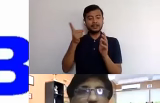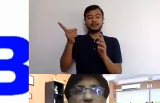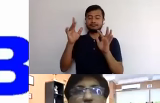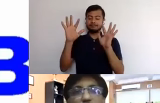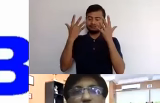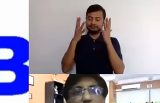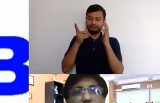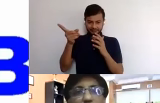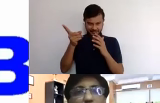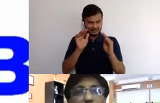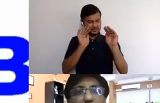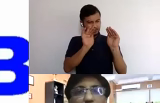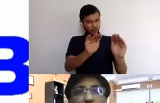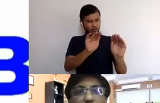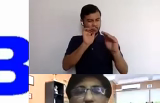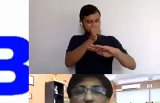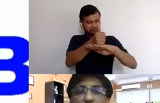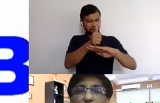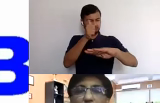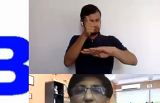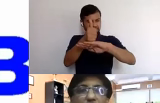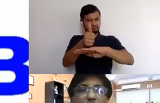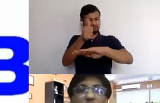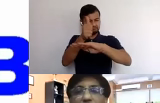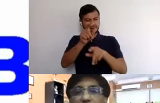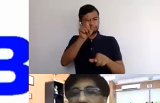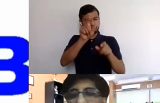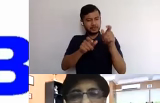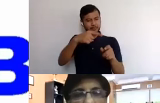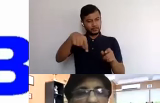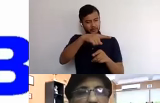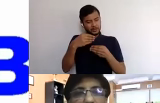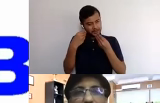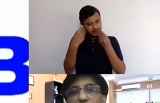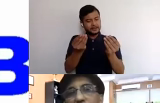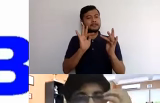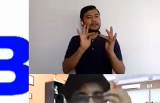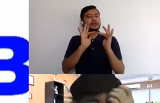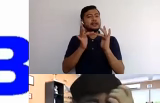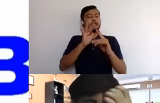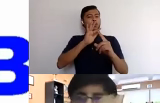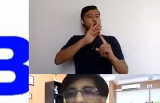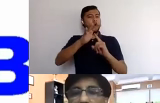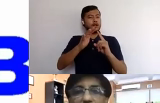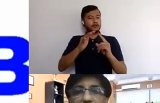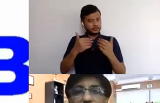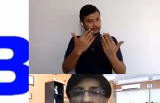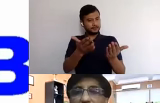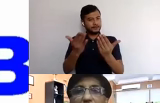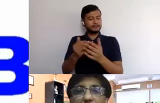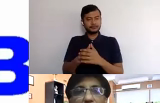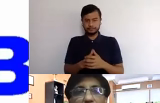I will just briefly mention here about the importance of 6. And before we